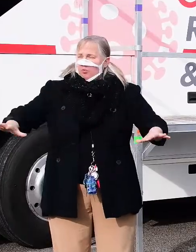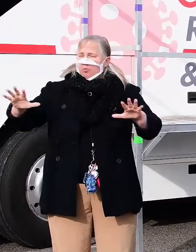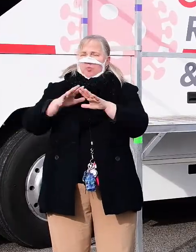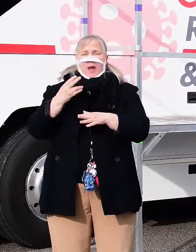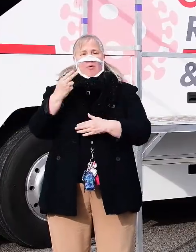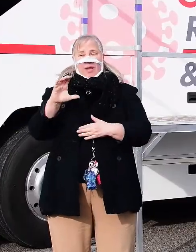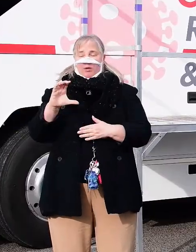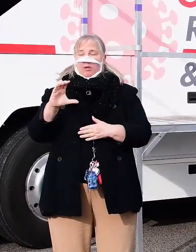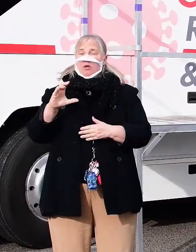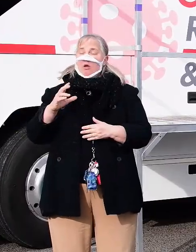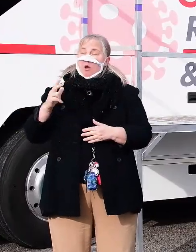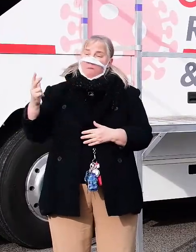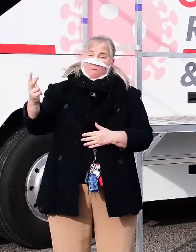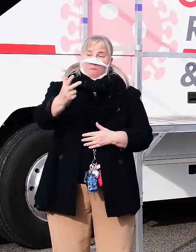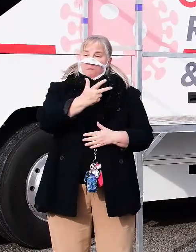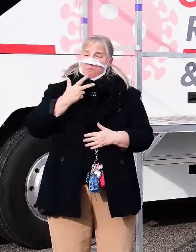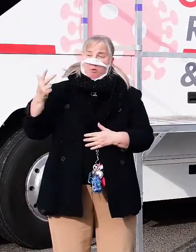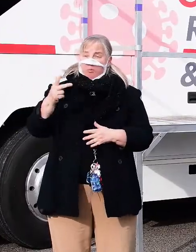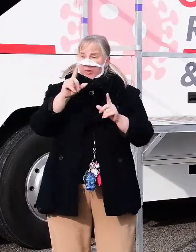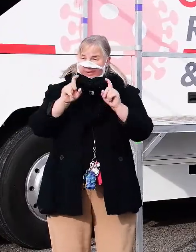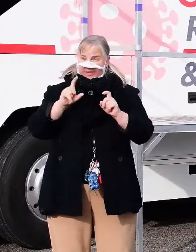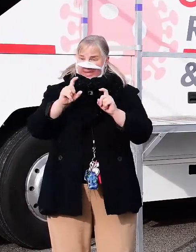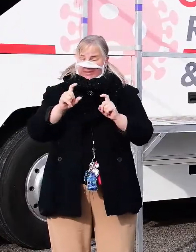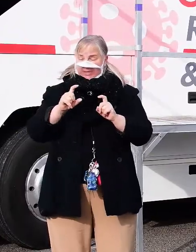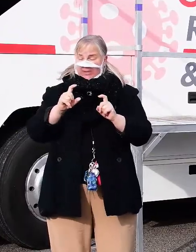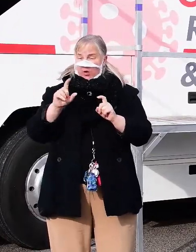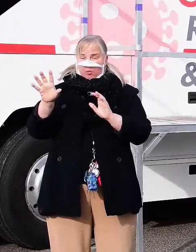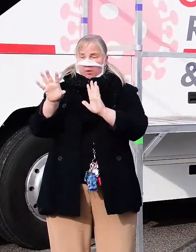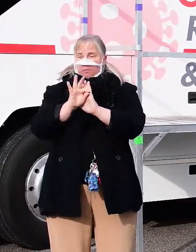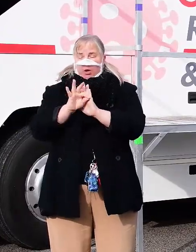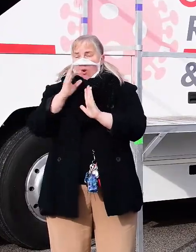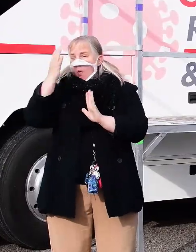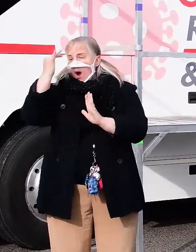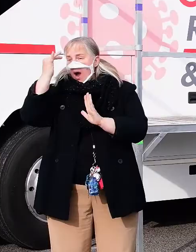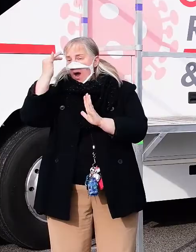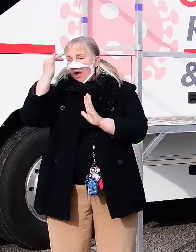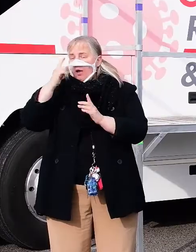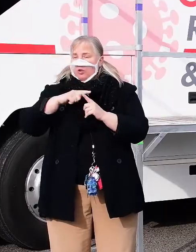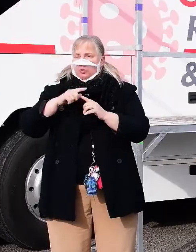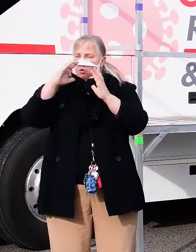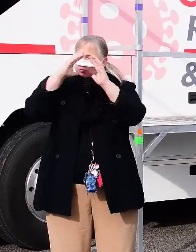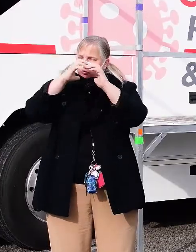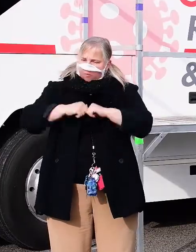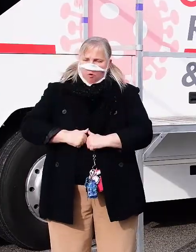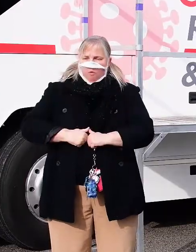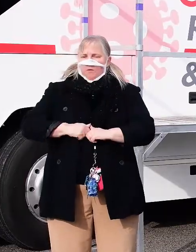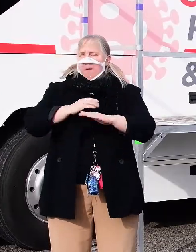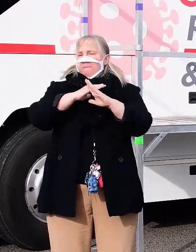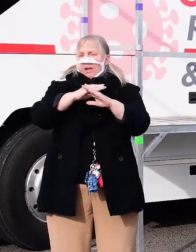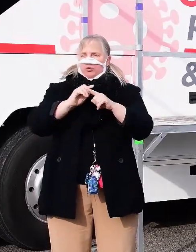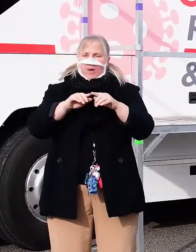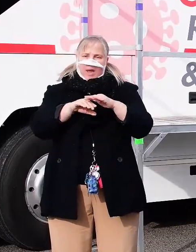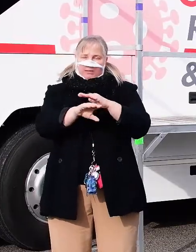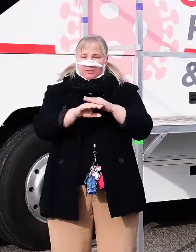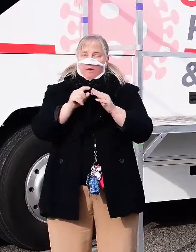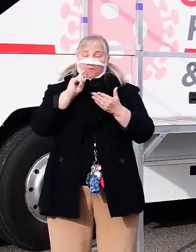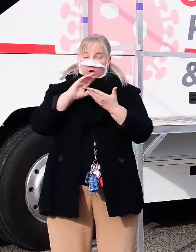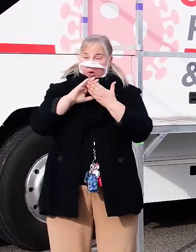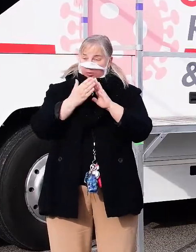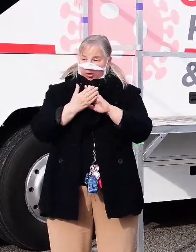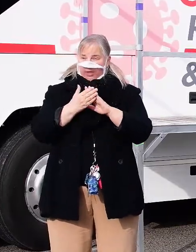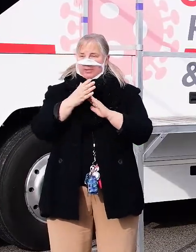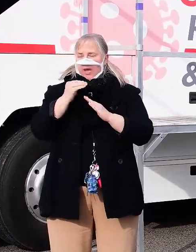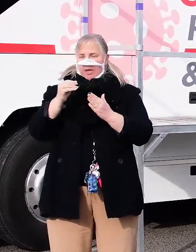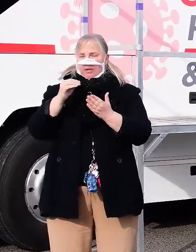The mobile testing sites were chosen to remove barriers to access for communities as school